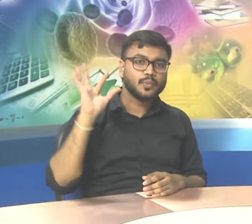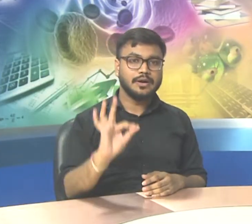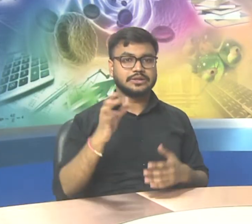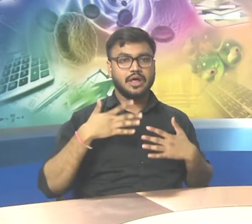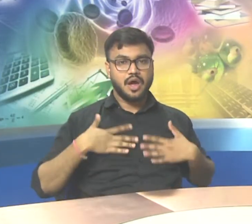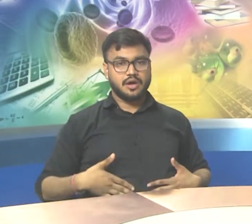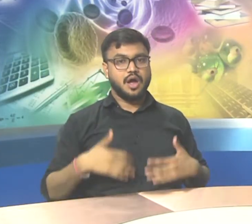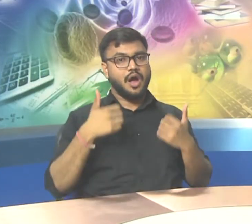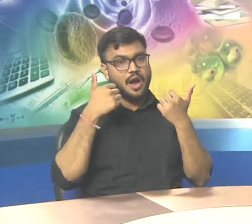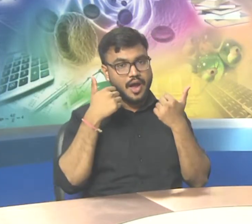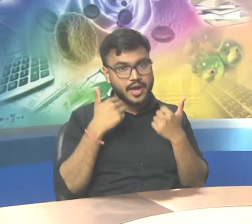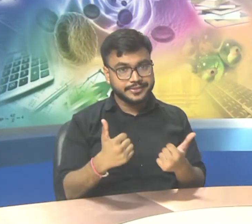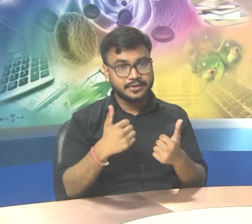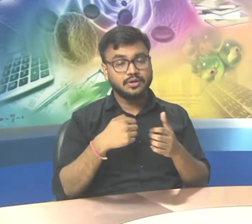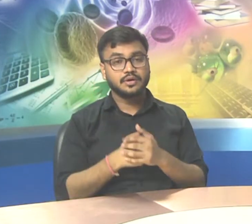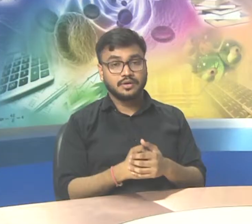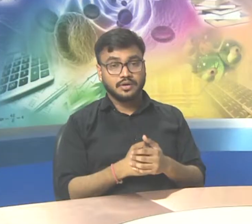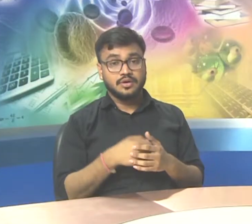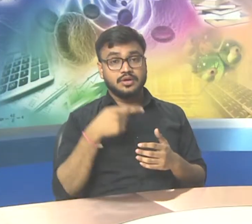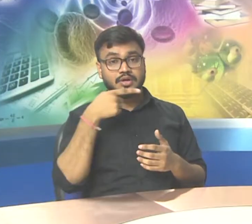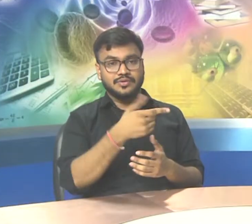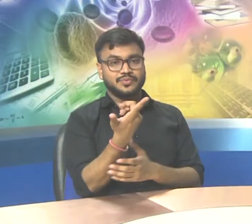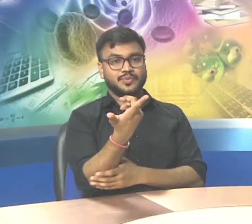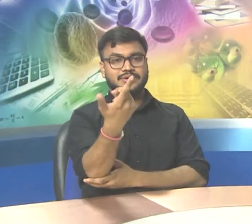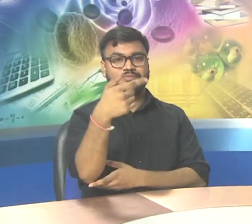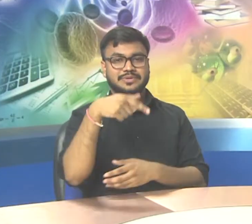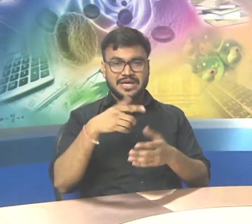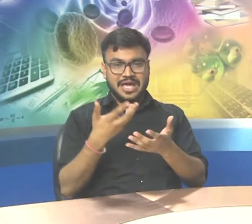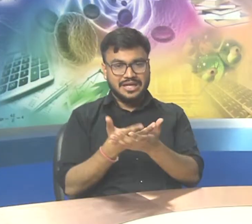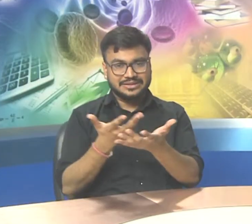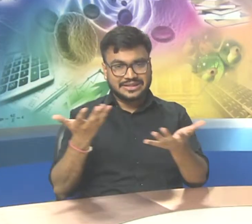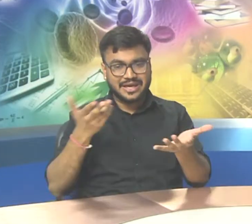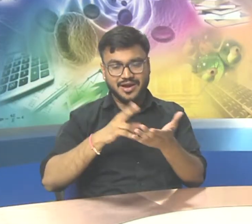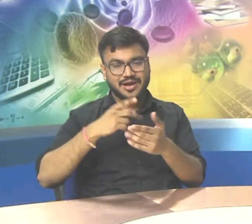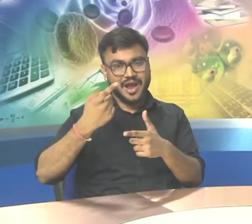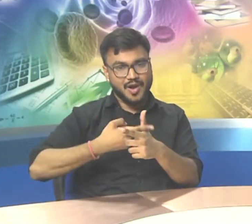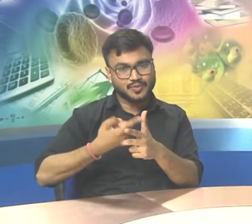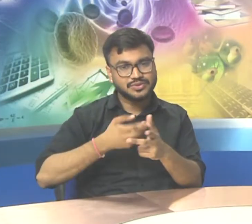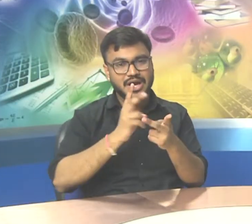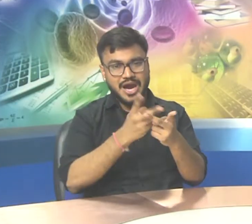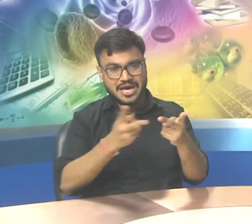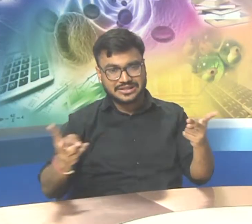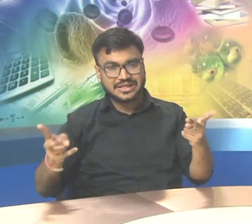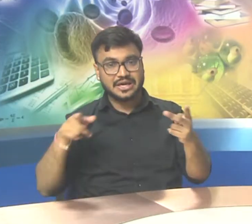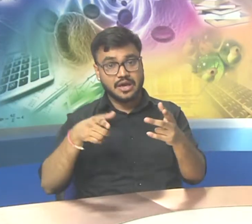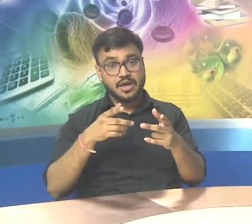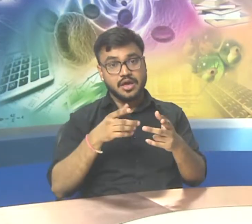Both macronutrients and micronutrients are important for good health,